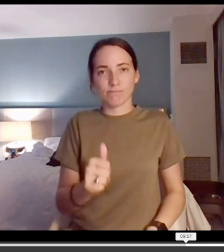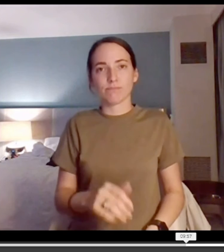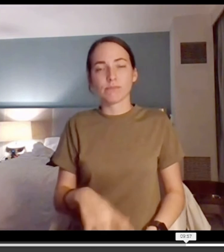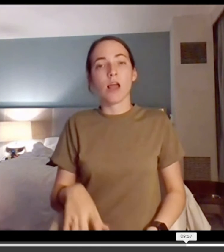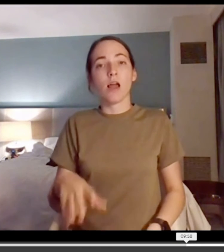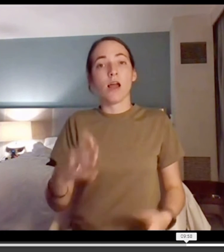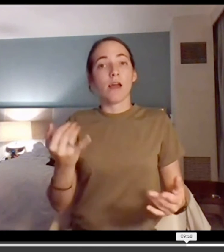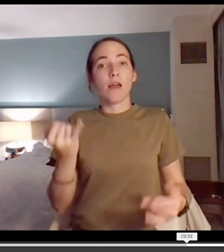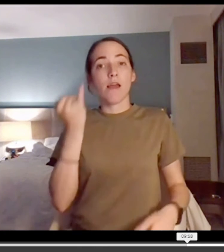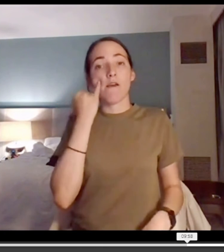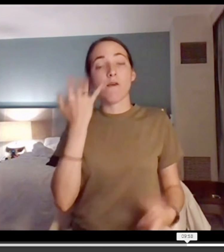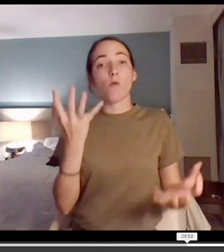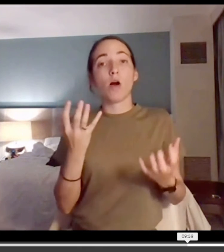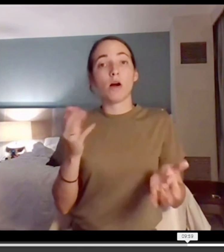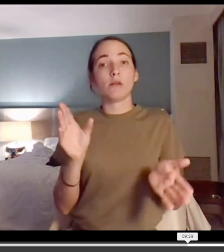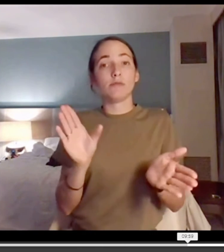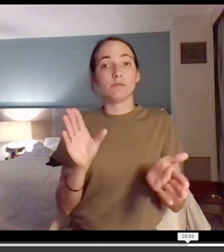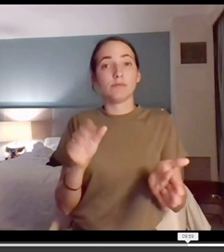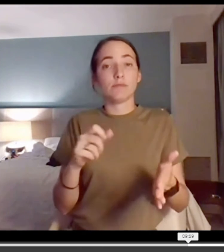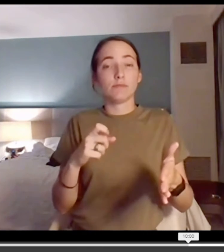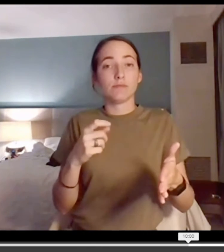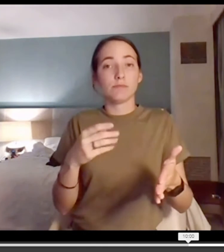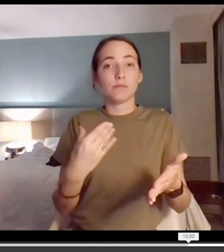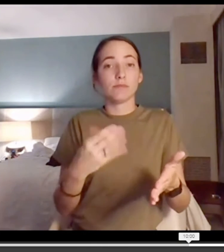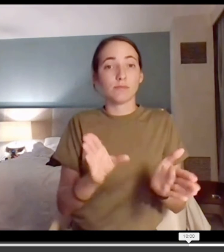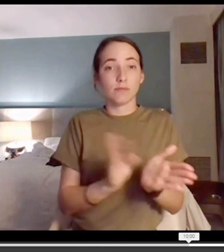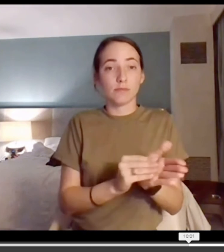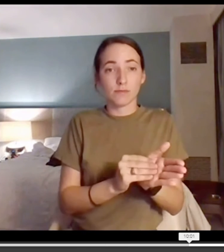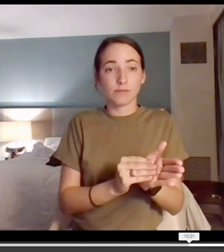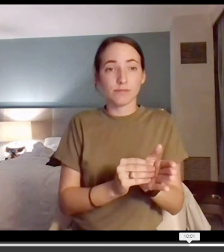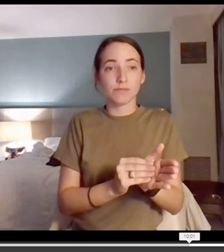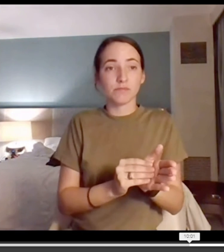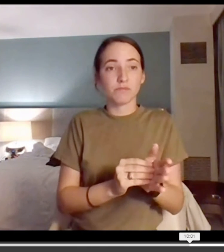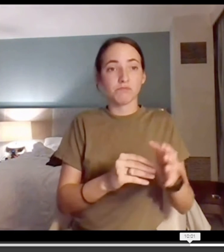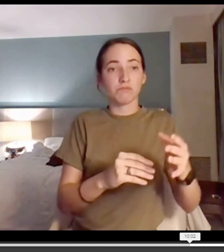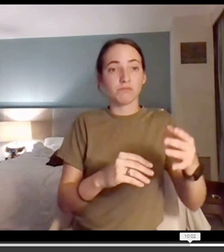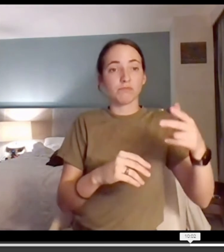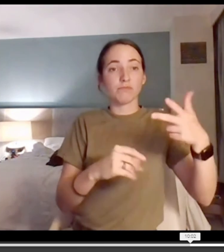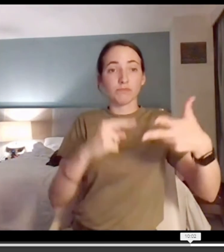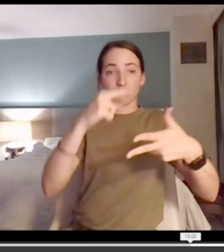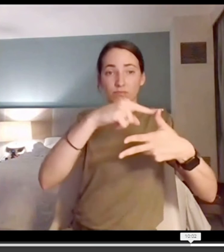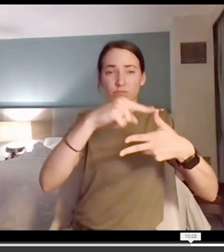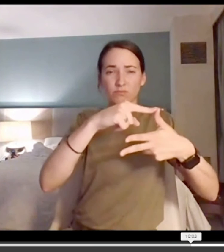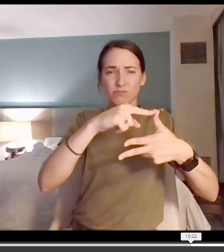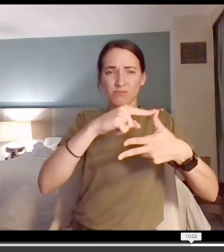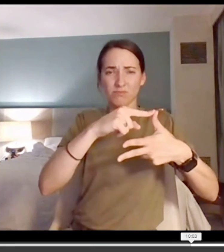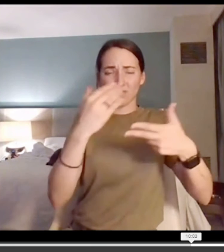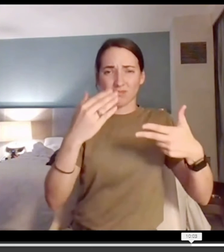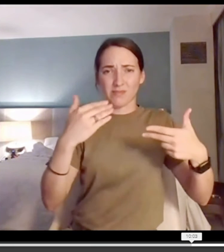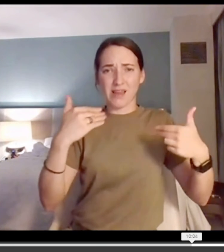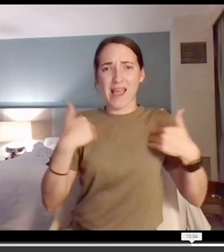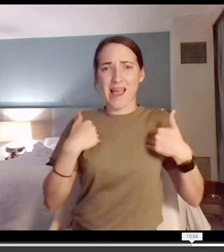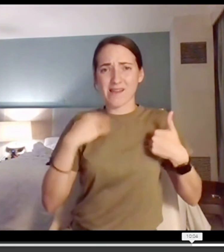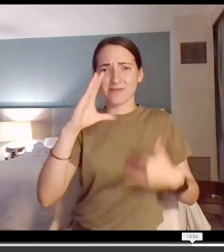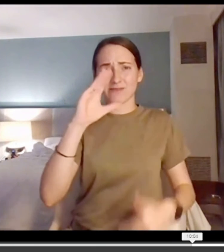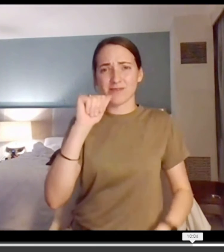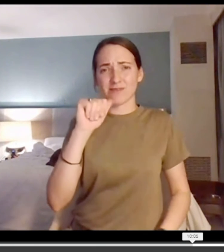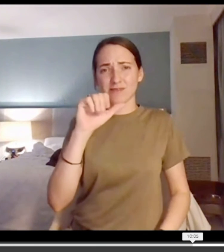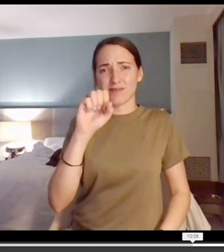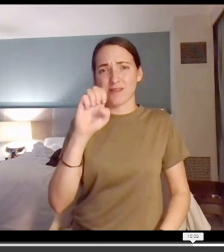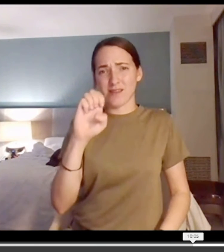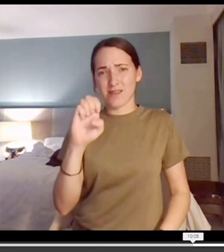Some of the topics I cover include, how do I know if I have a case? Is it the right time for me to file my